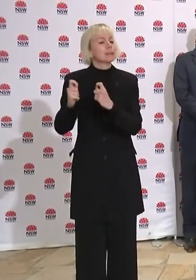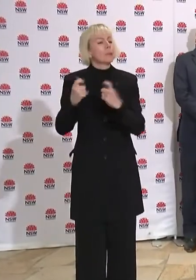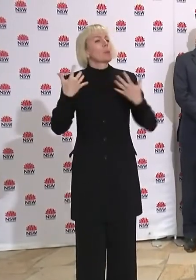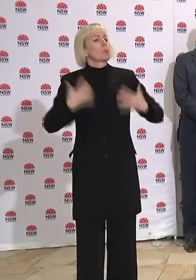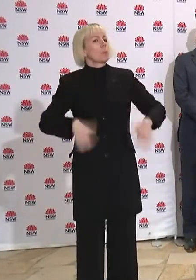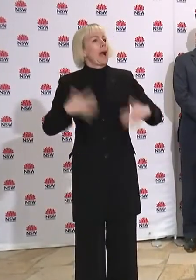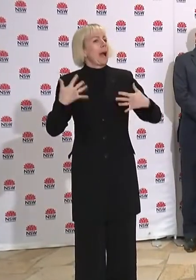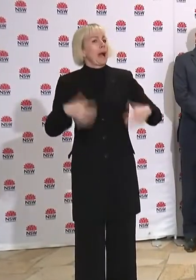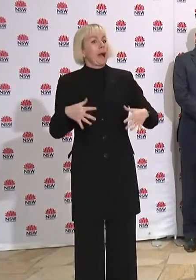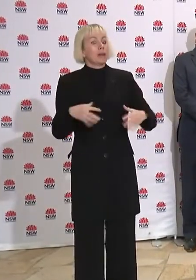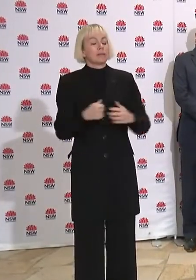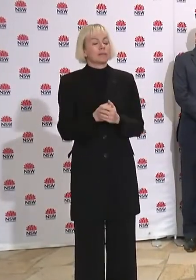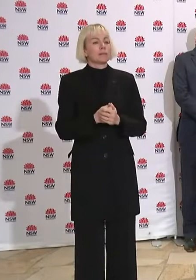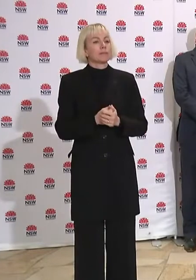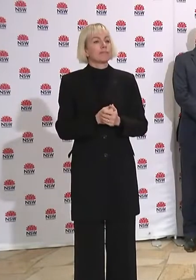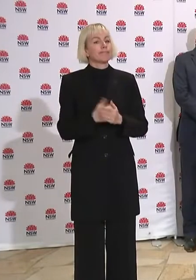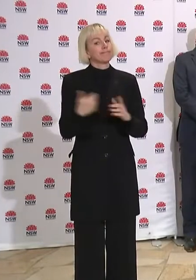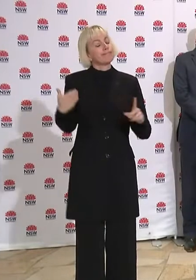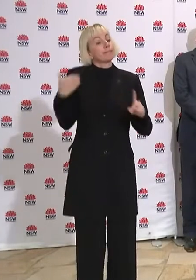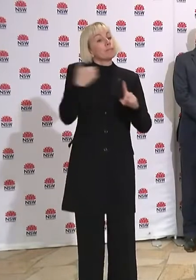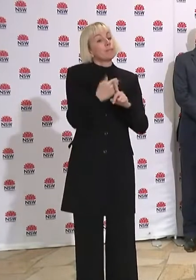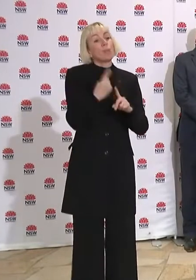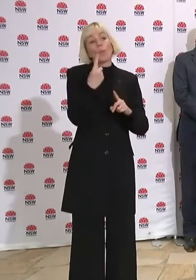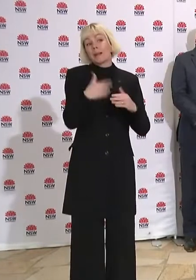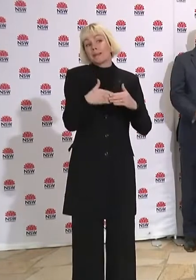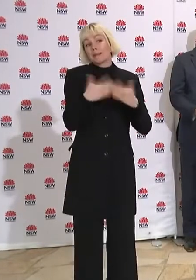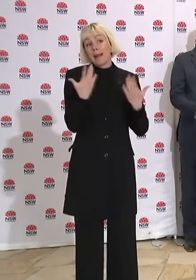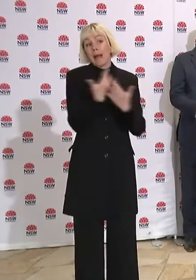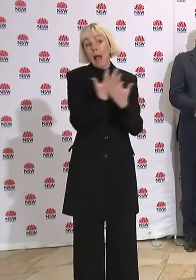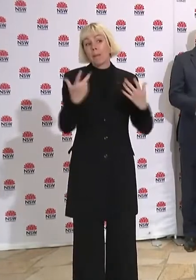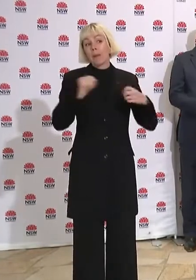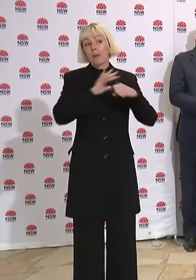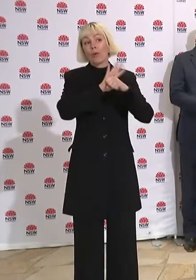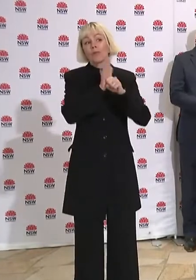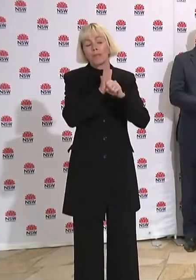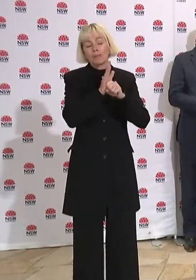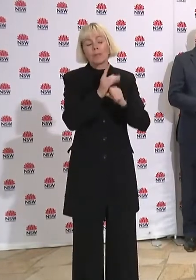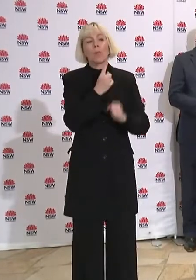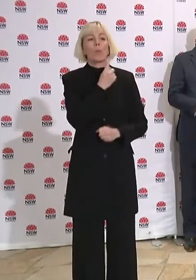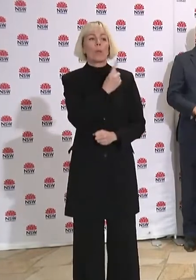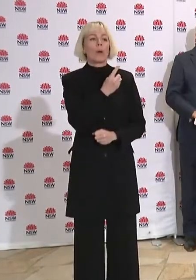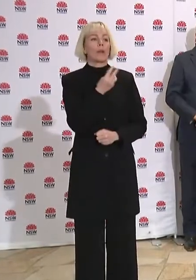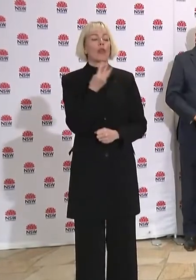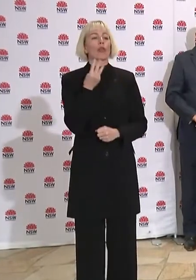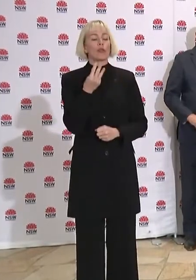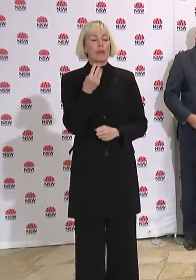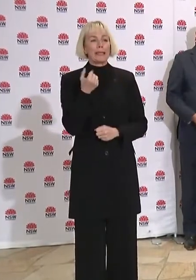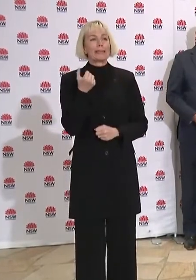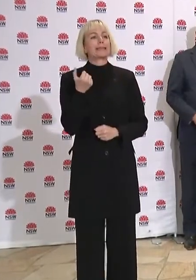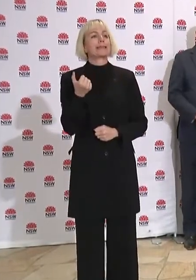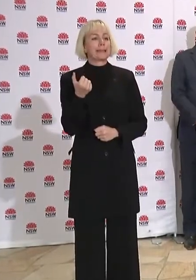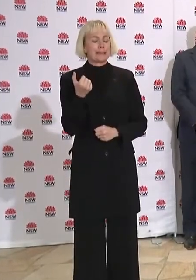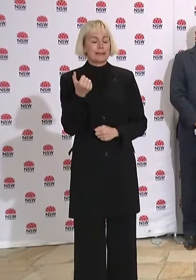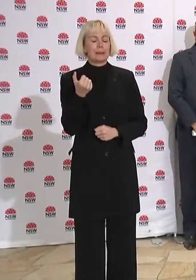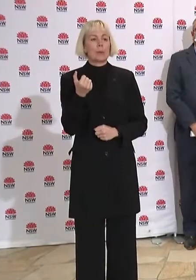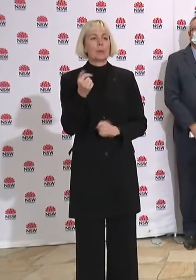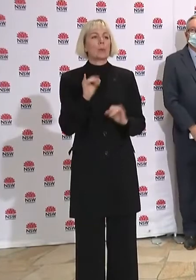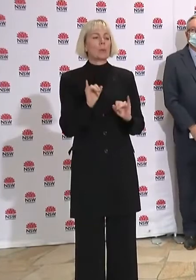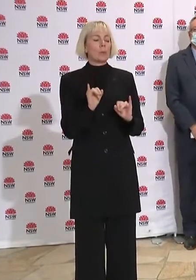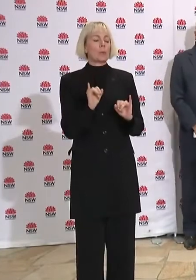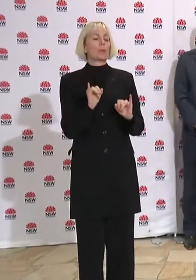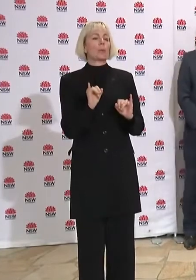exception. Regrettably, to 8 p.m. last night, we had 136 cases of local transmission,